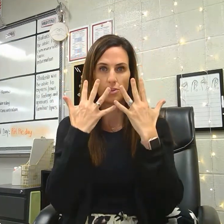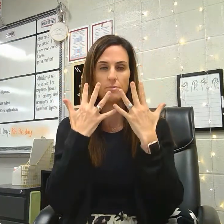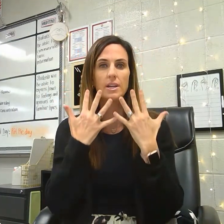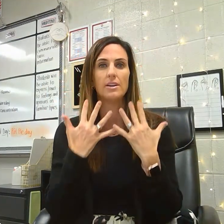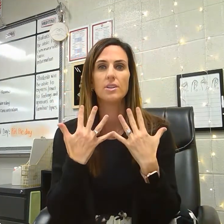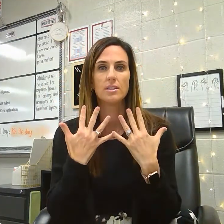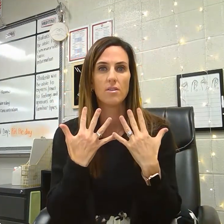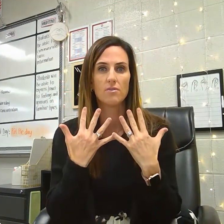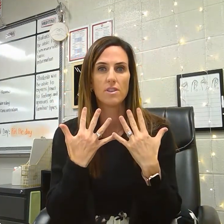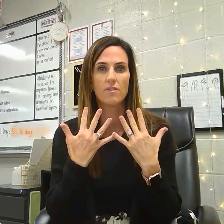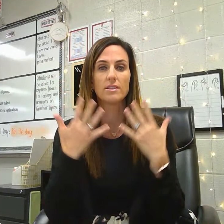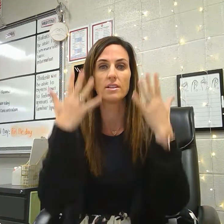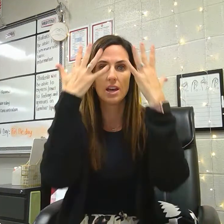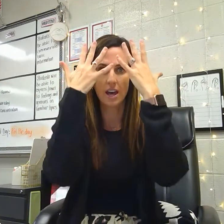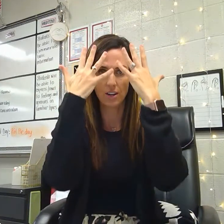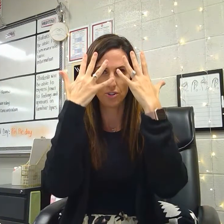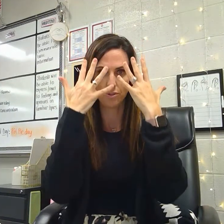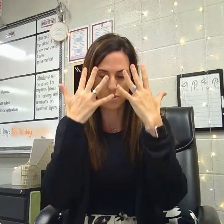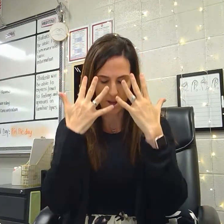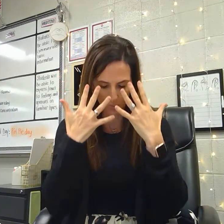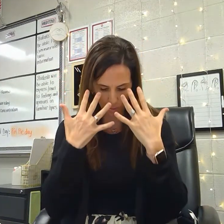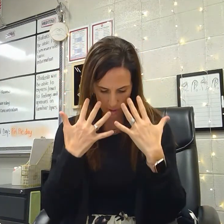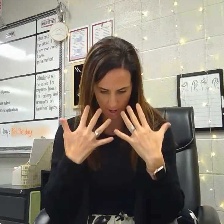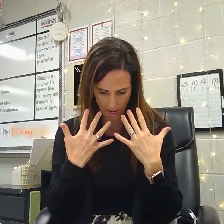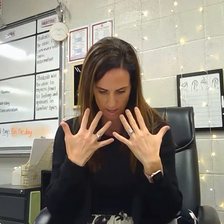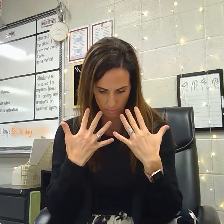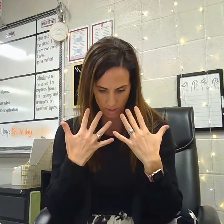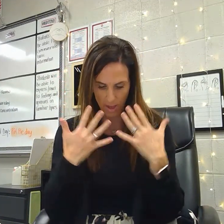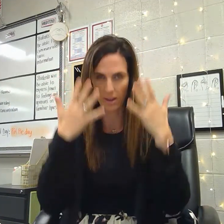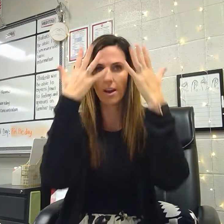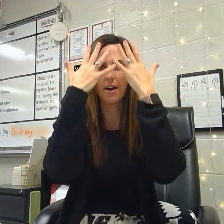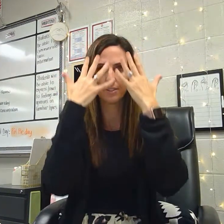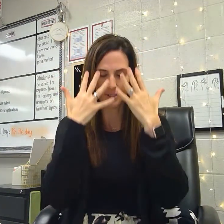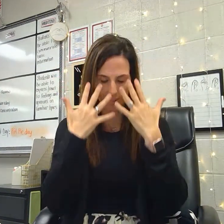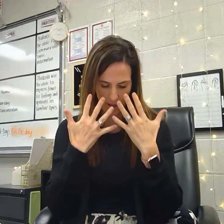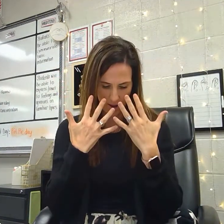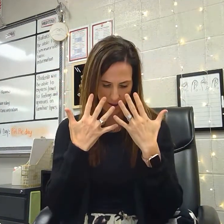them down over the face. As you do that, pull your head down with it. Sad.